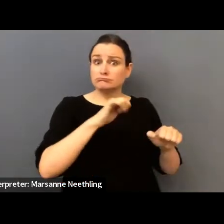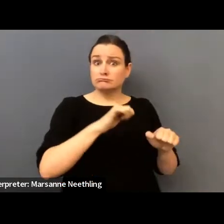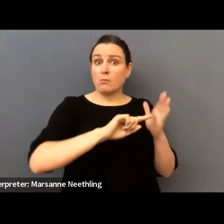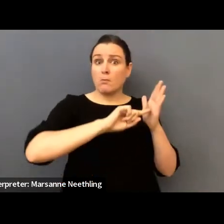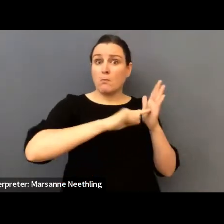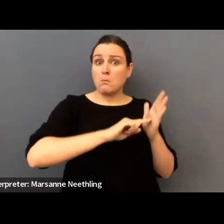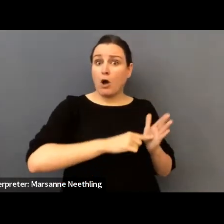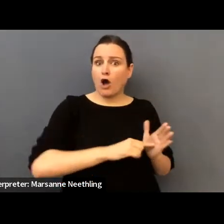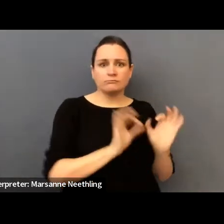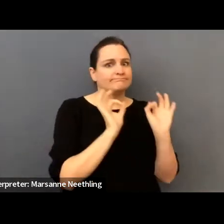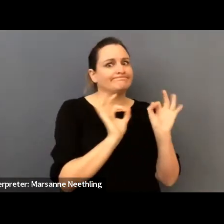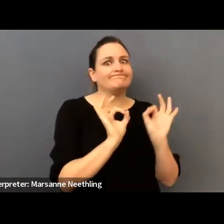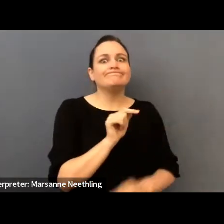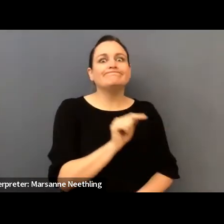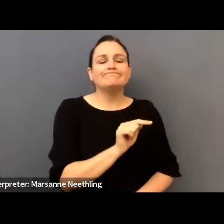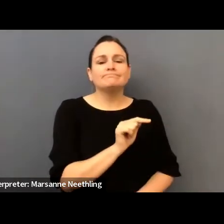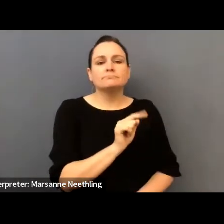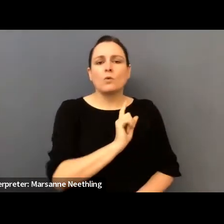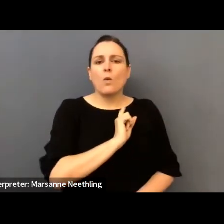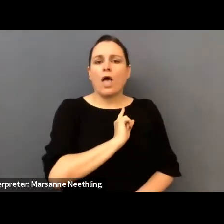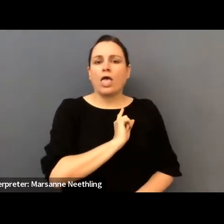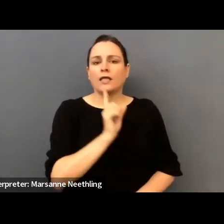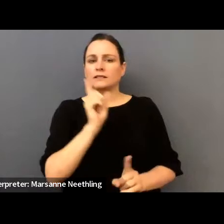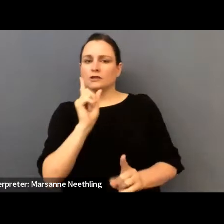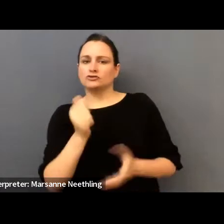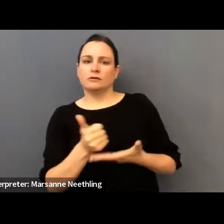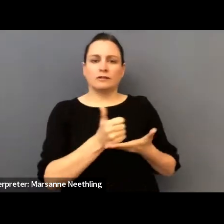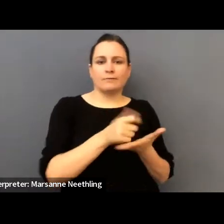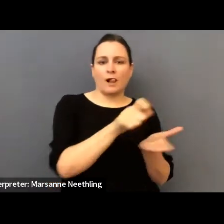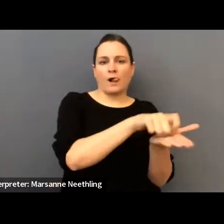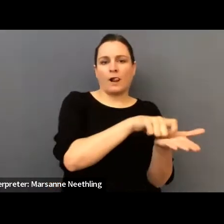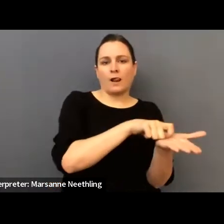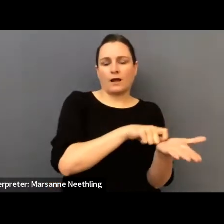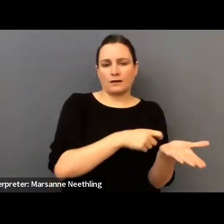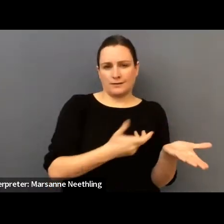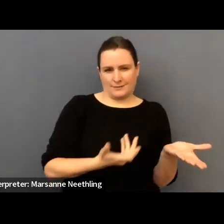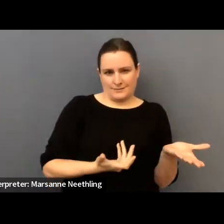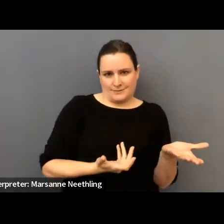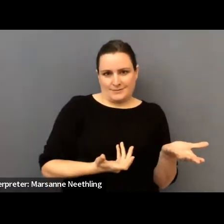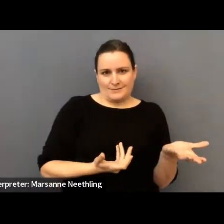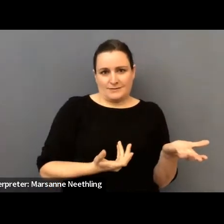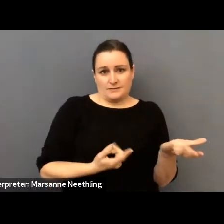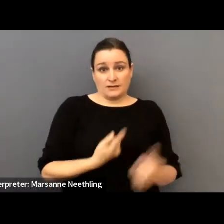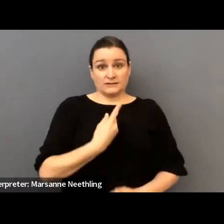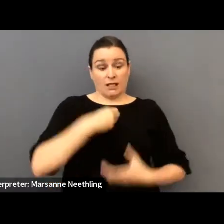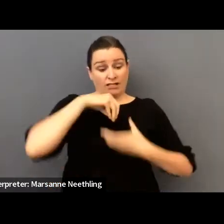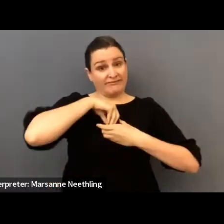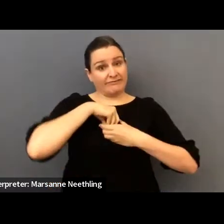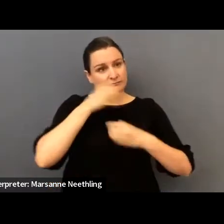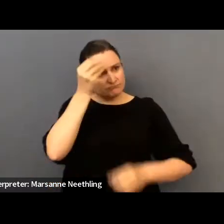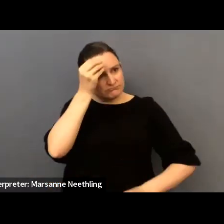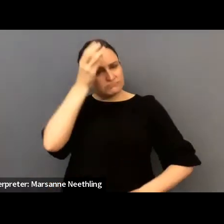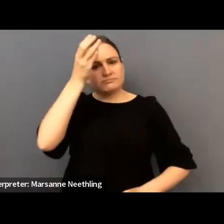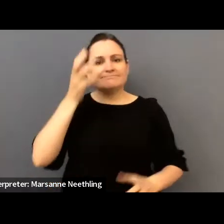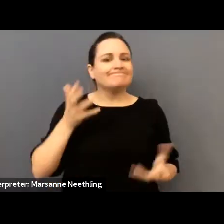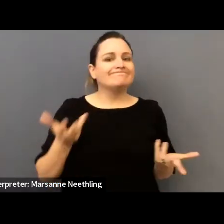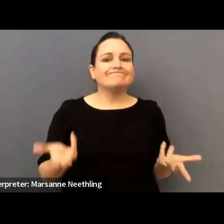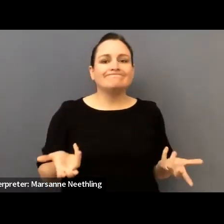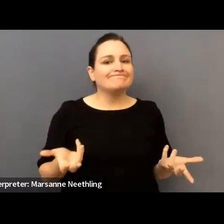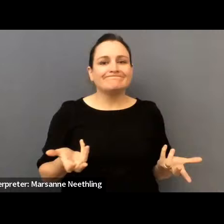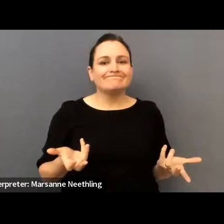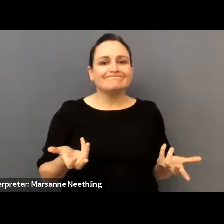university, and then they don't have the necessary background for whichever degree they need